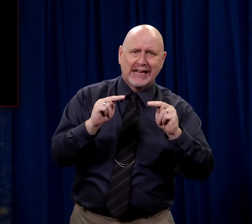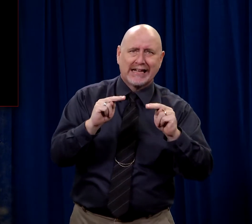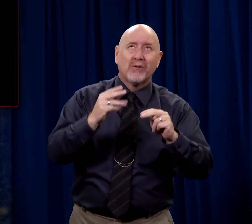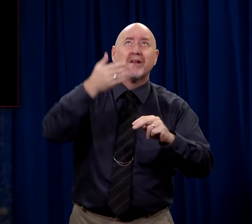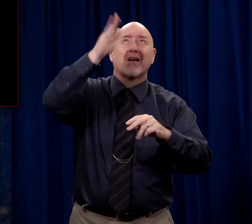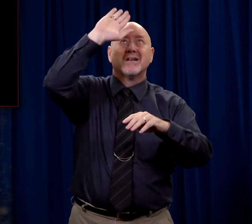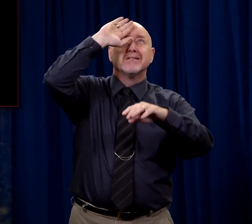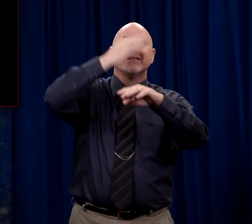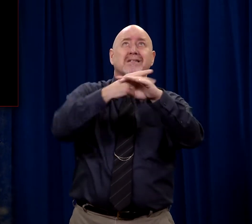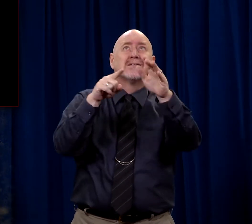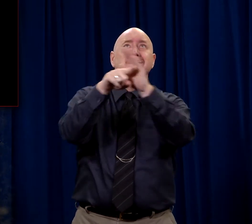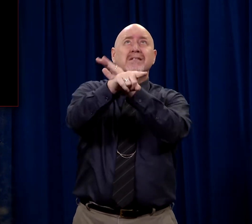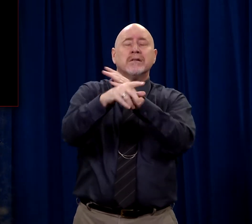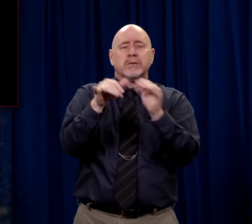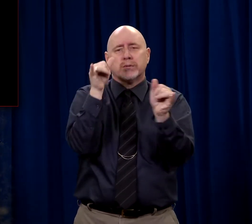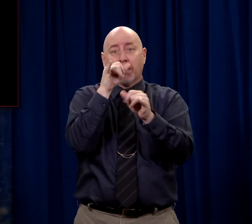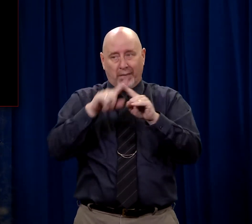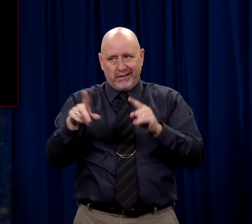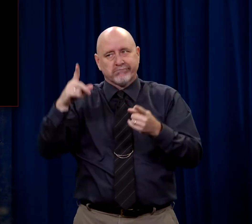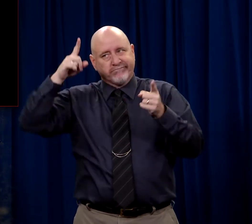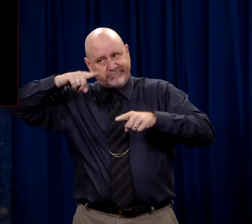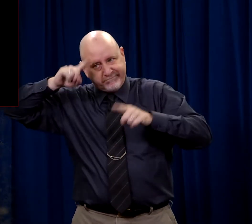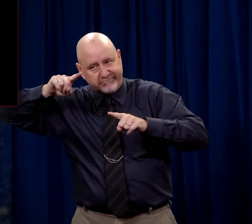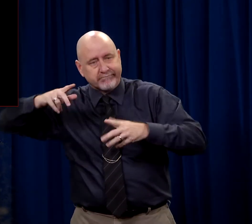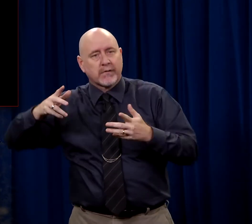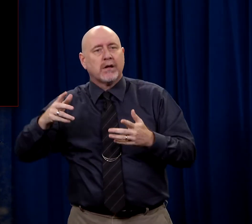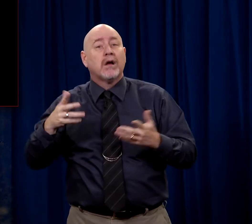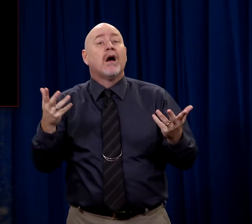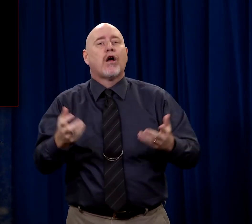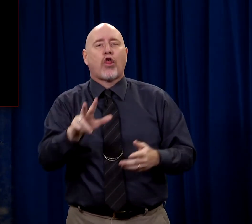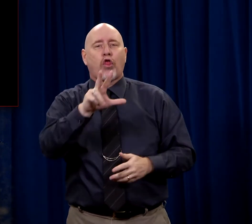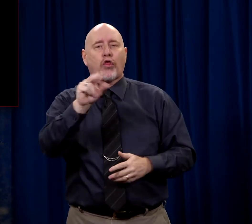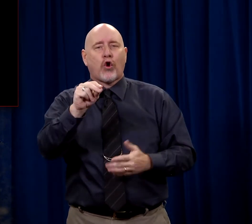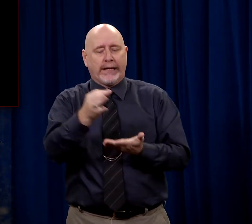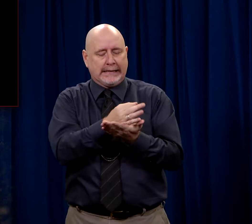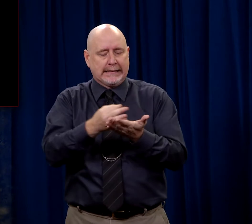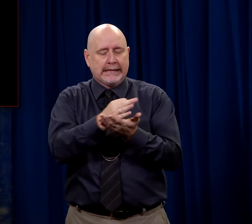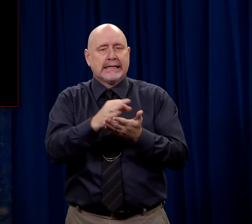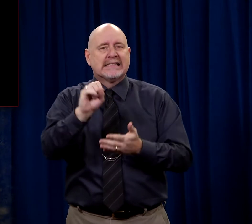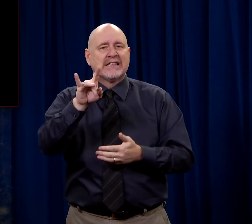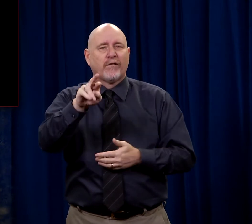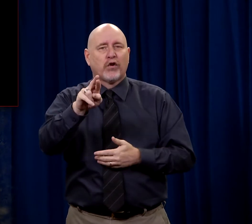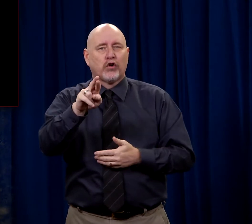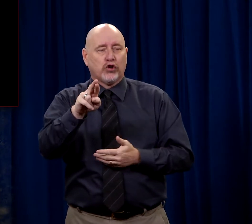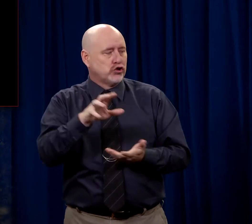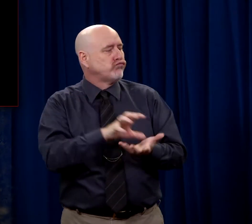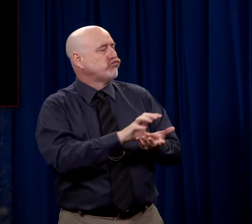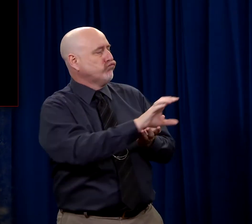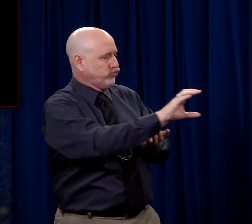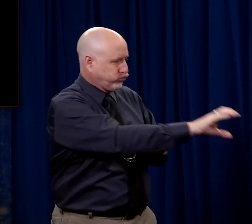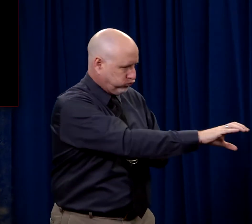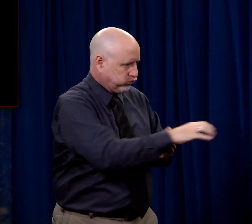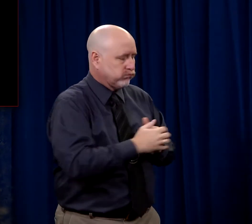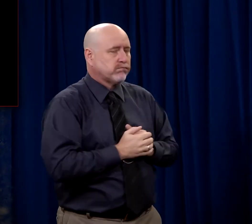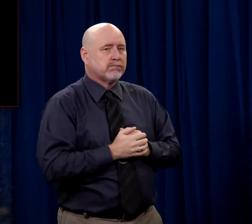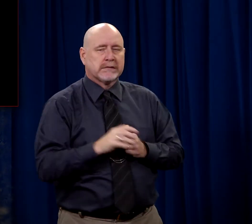for the Son of God, but they do. And they agree on thirty pieces of silver. They put it into His hands and